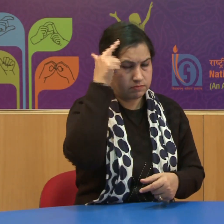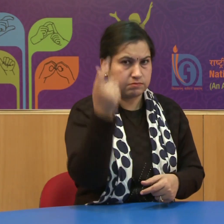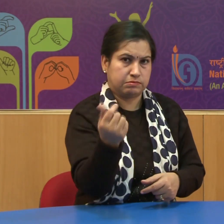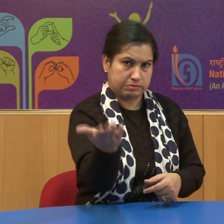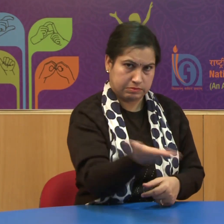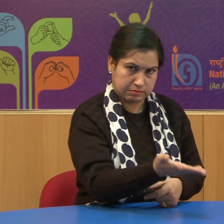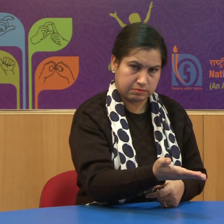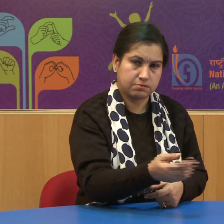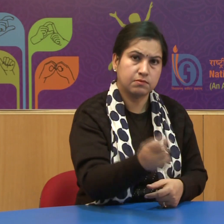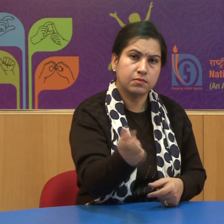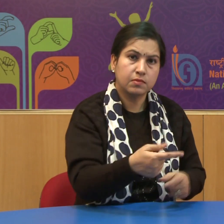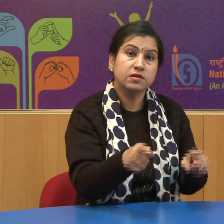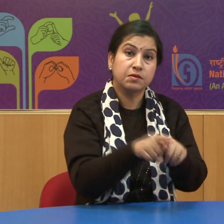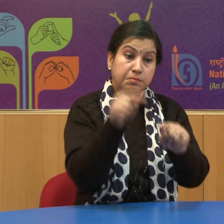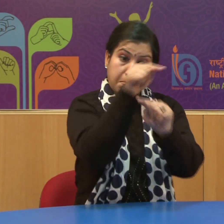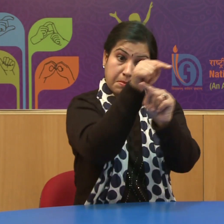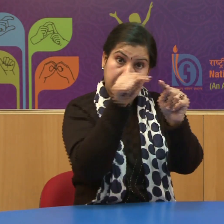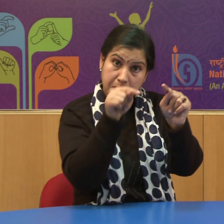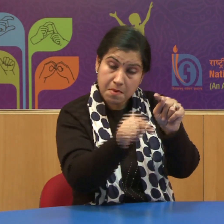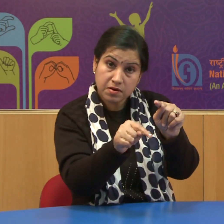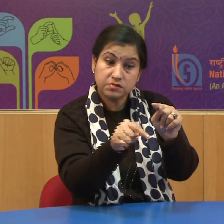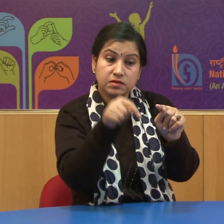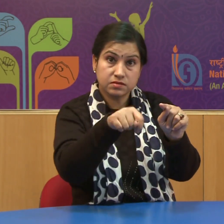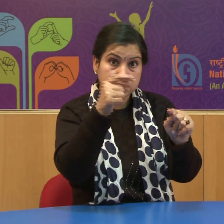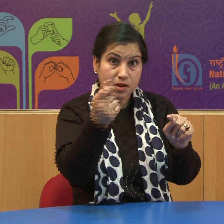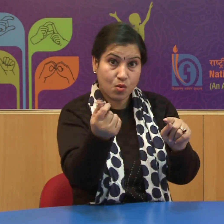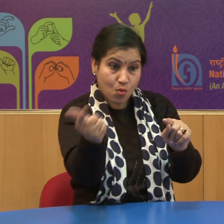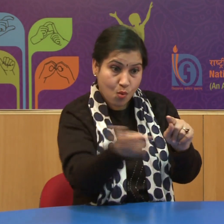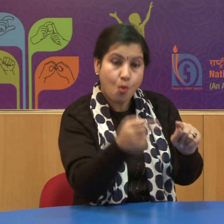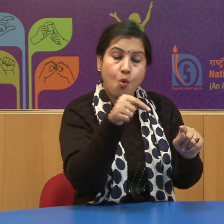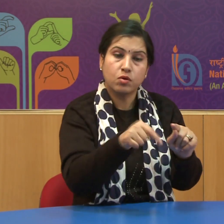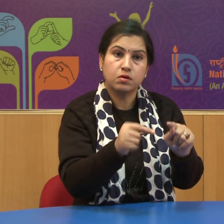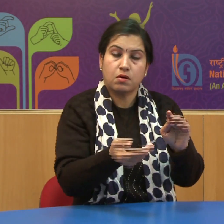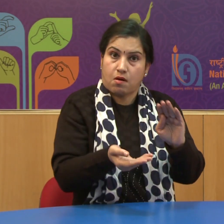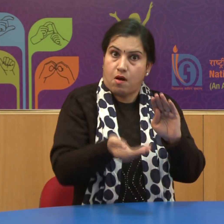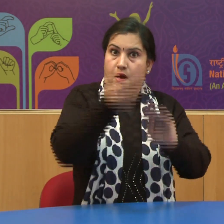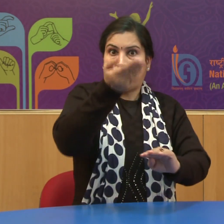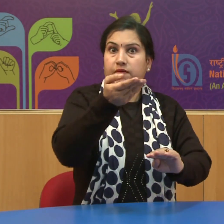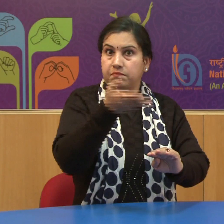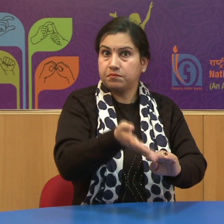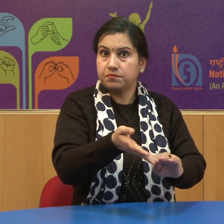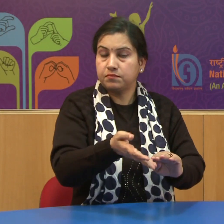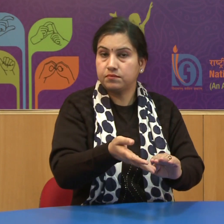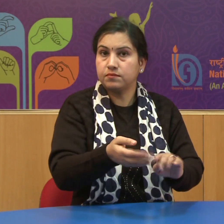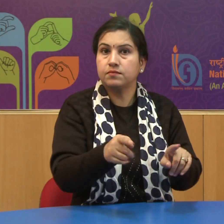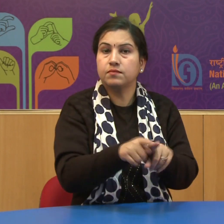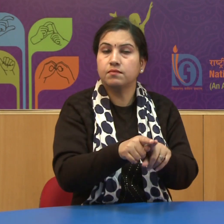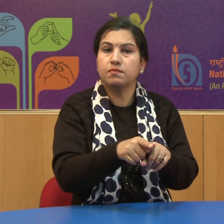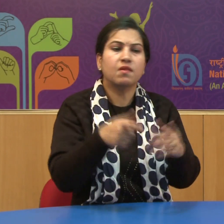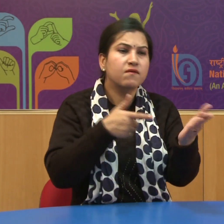And the rate of interest on this loan was so high that the farmers